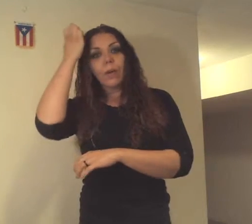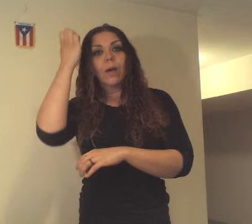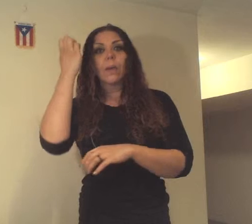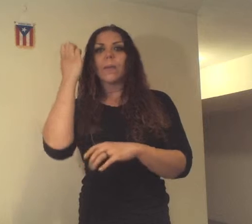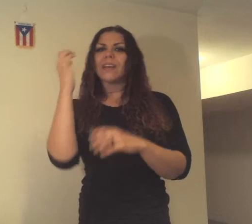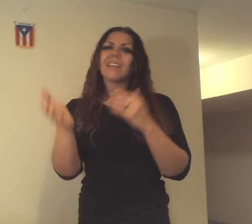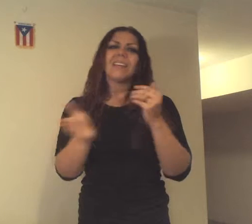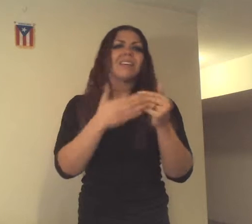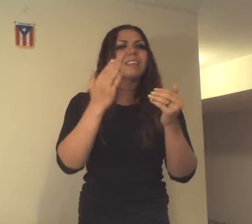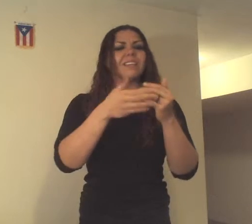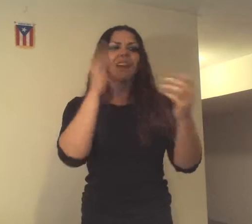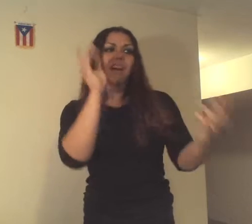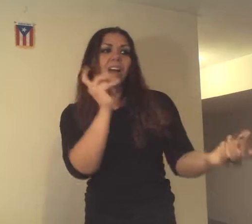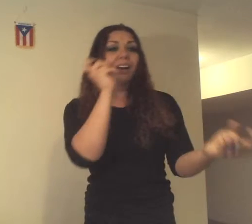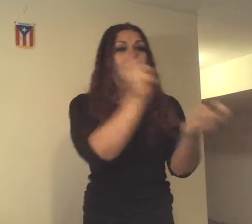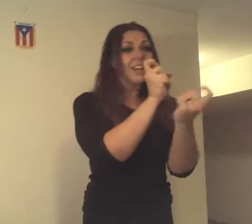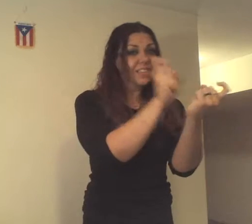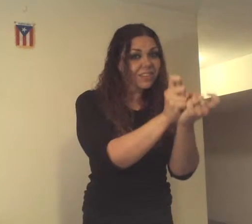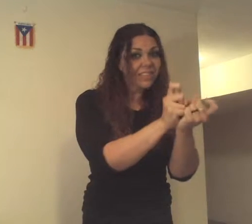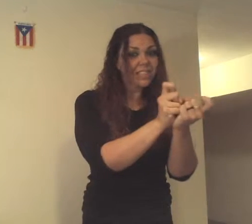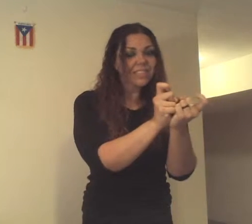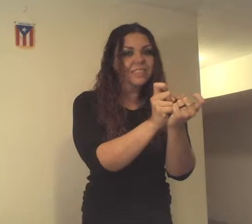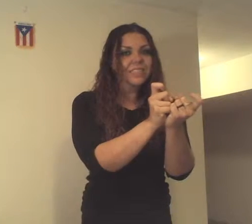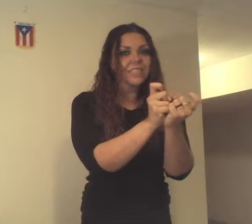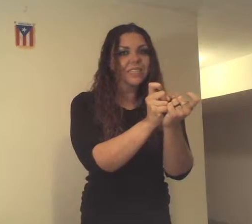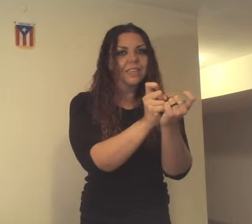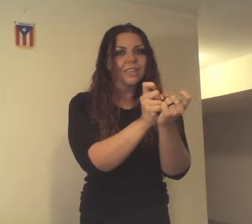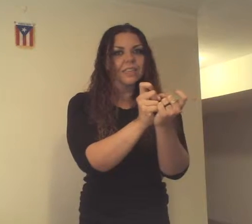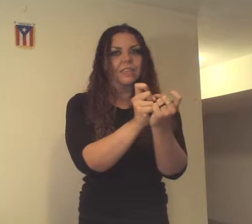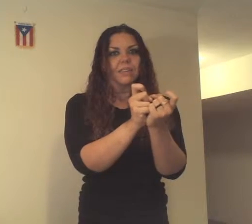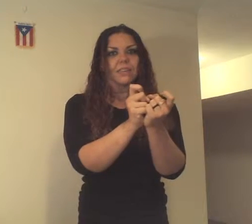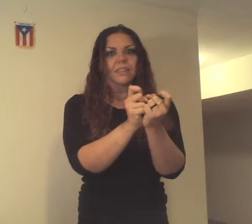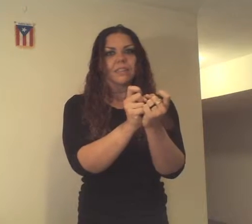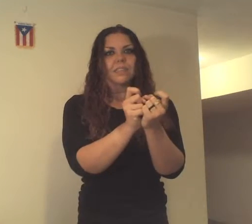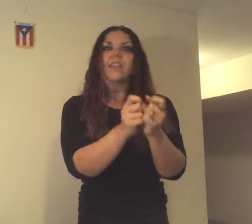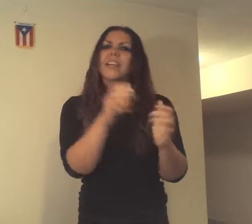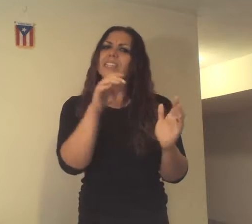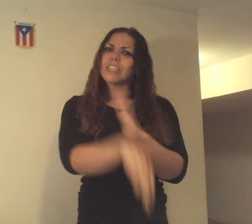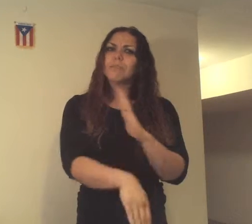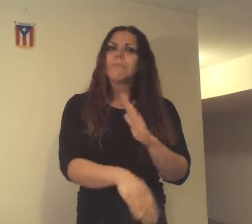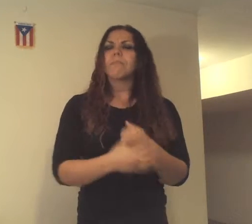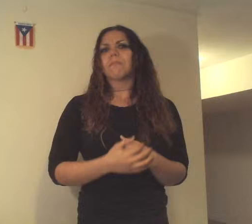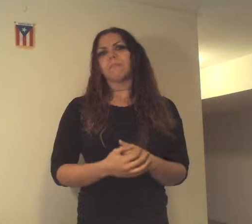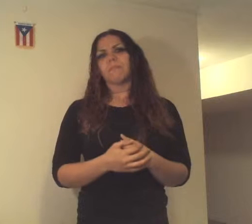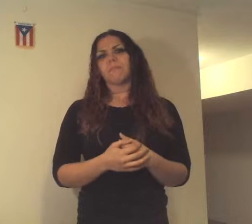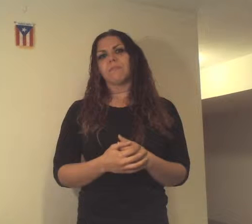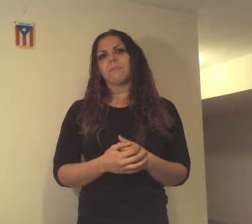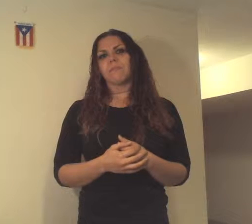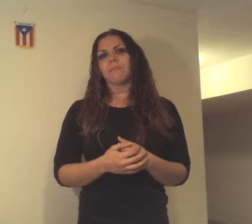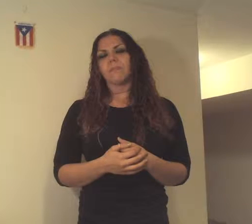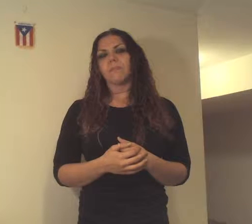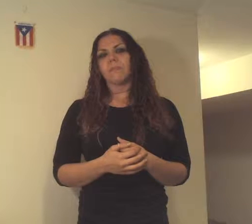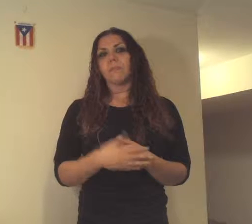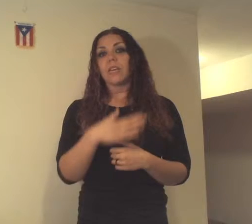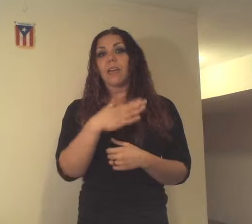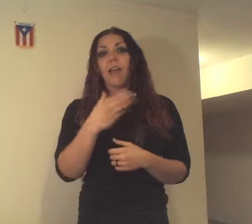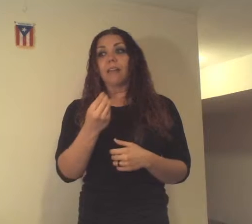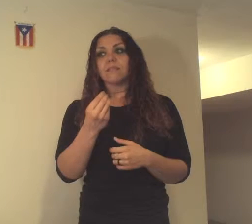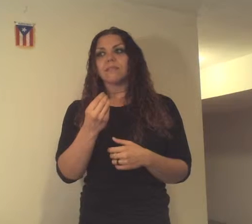accurately, and in a cost-effective fashion using technology. And it has to be bidirectional. They